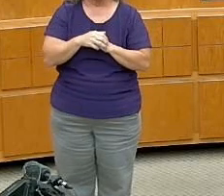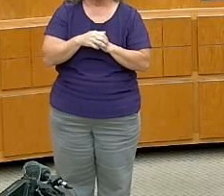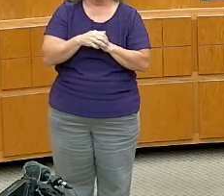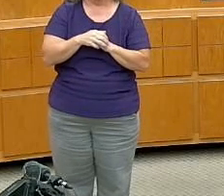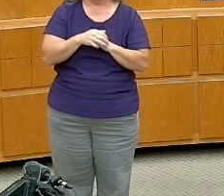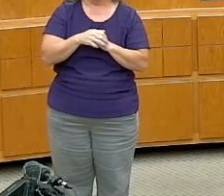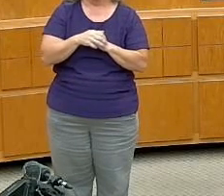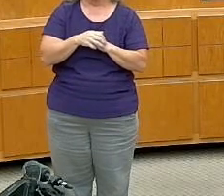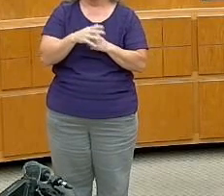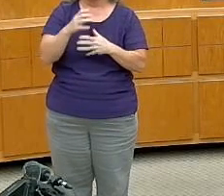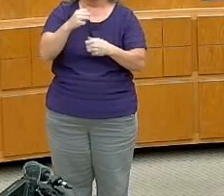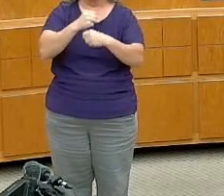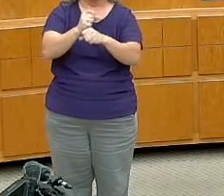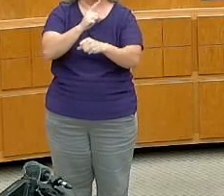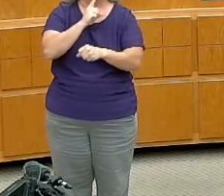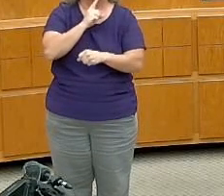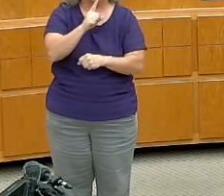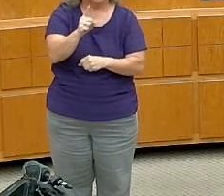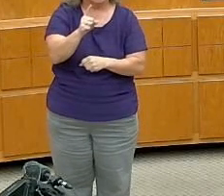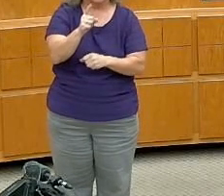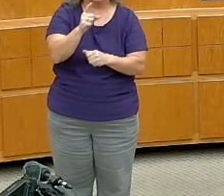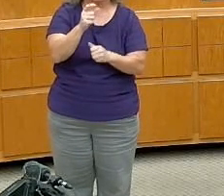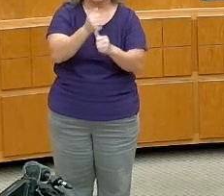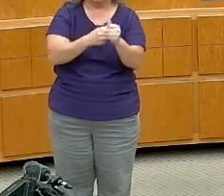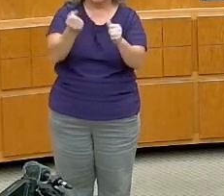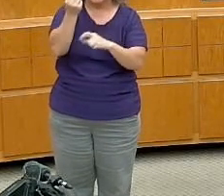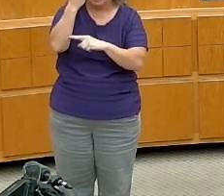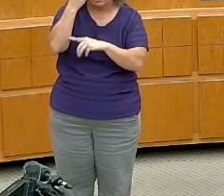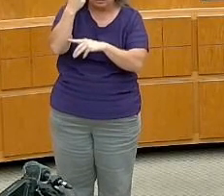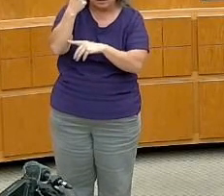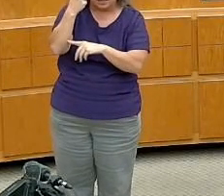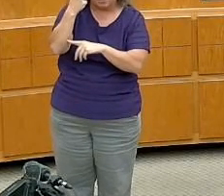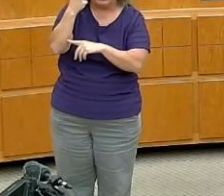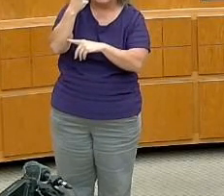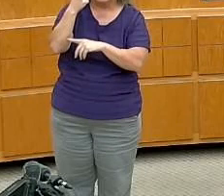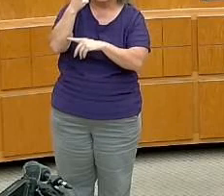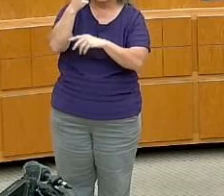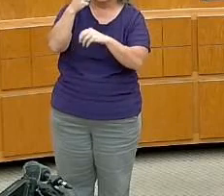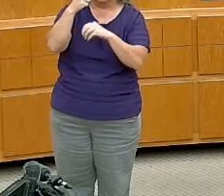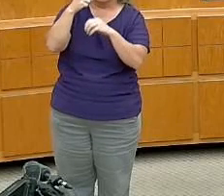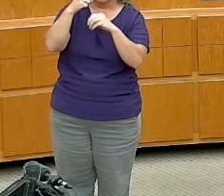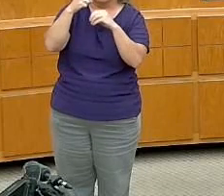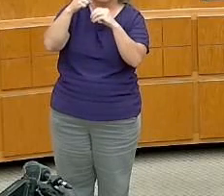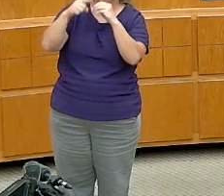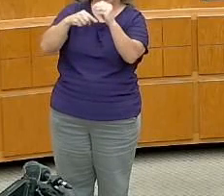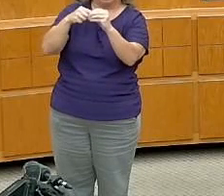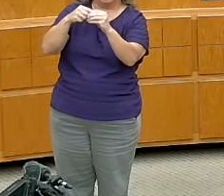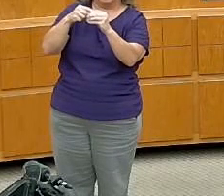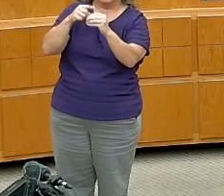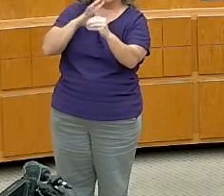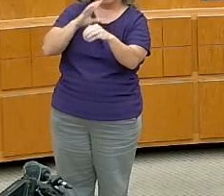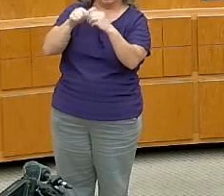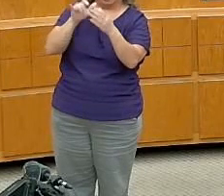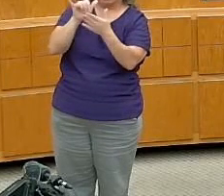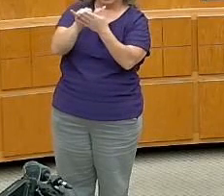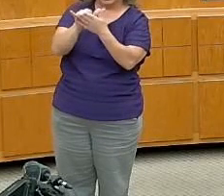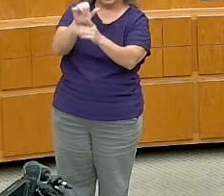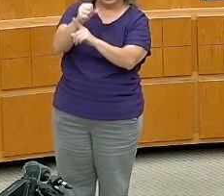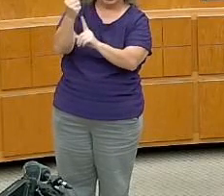that everybody appreciates that when it comes to enforcement and that kind of a matter, that we absolutely have a zero